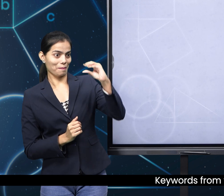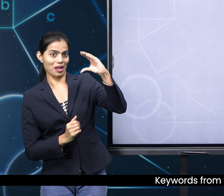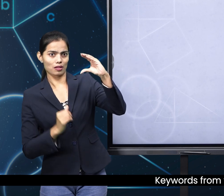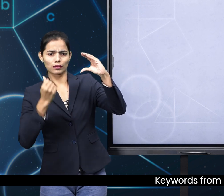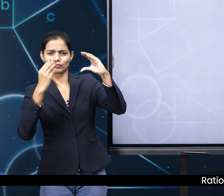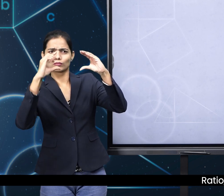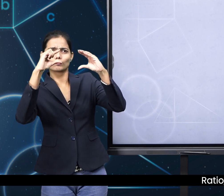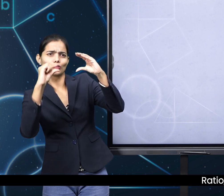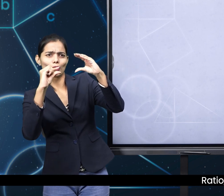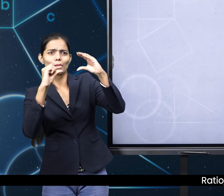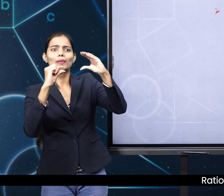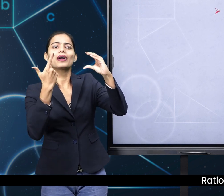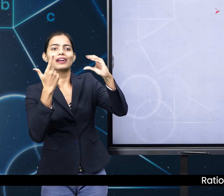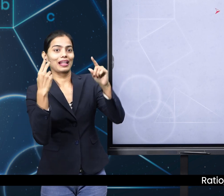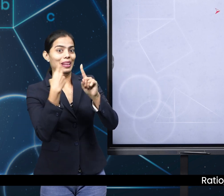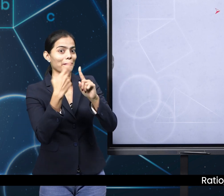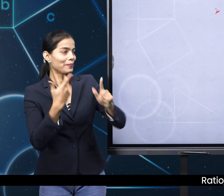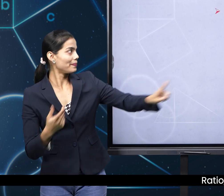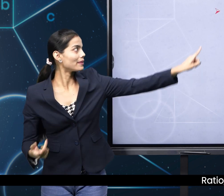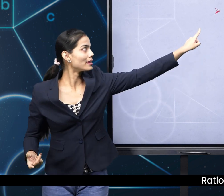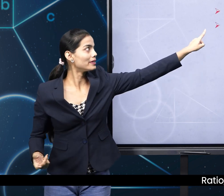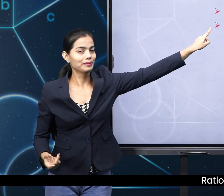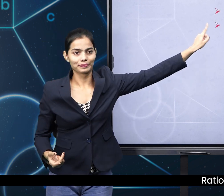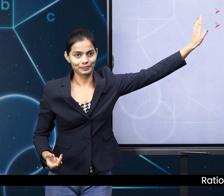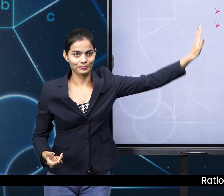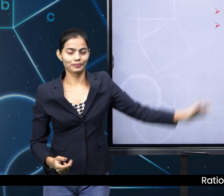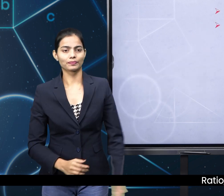lesson: ratio,